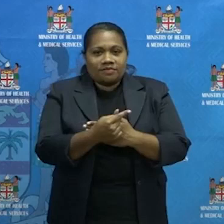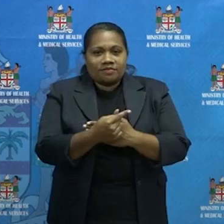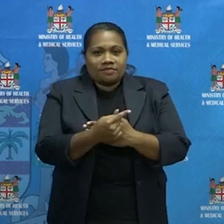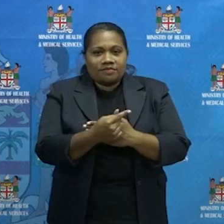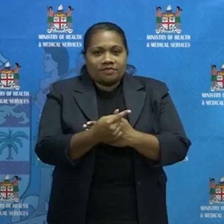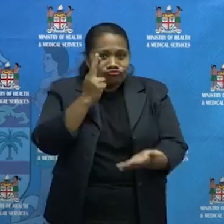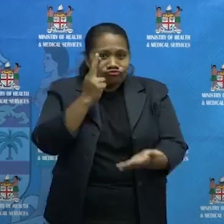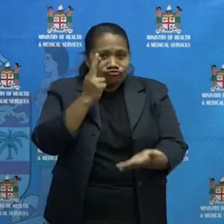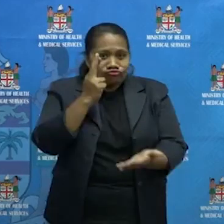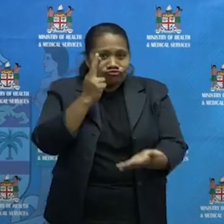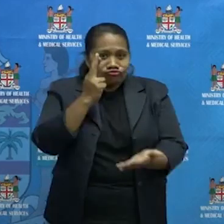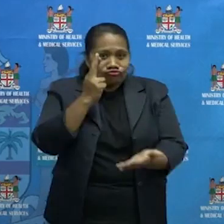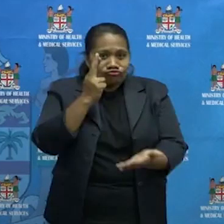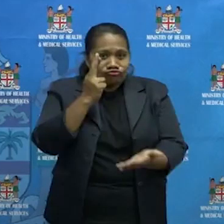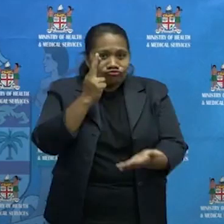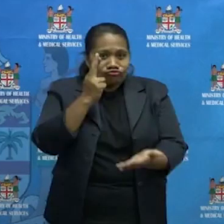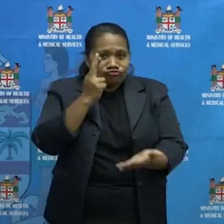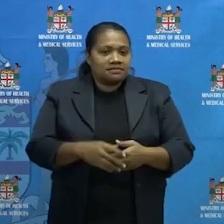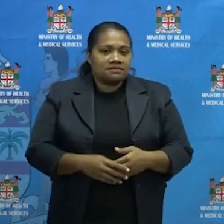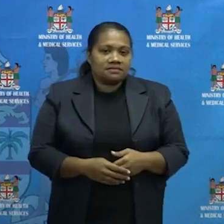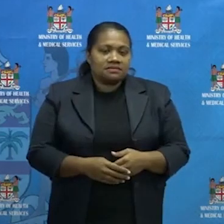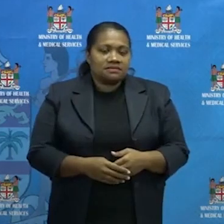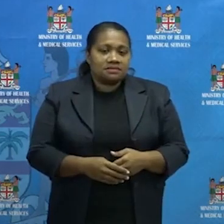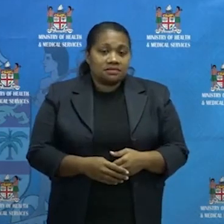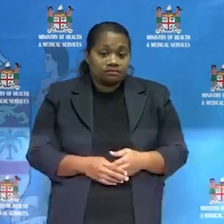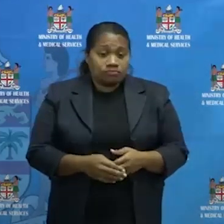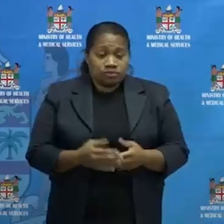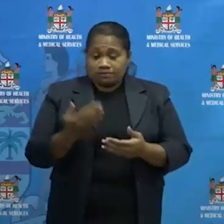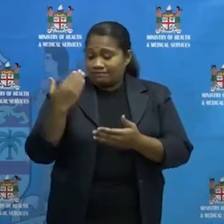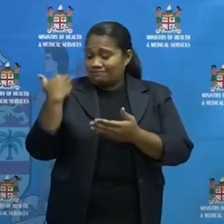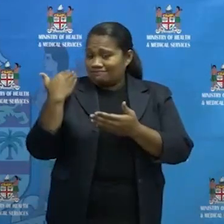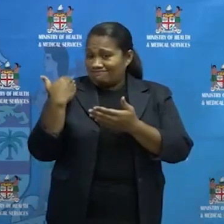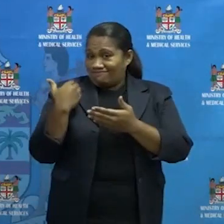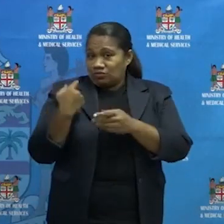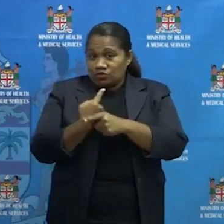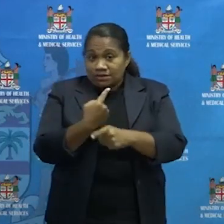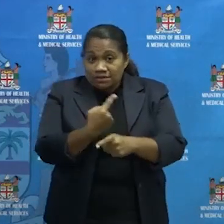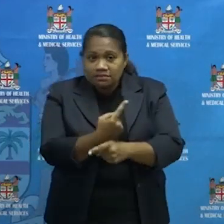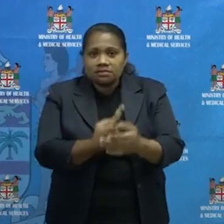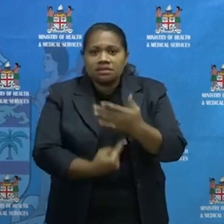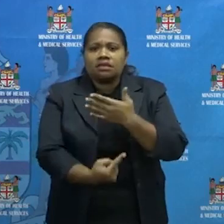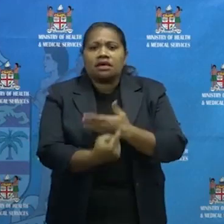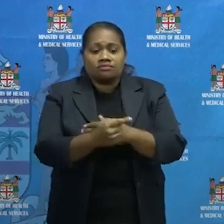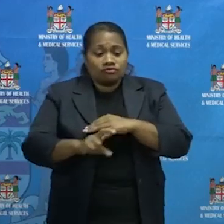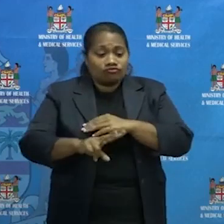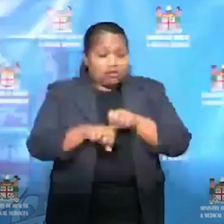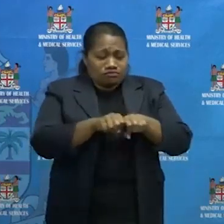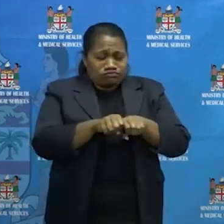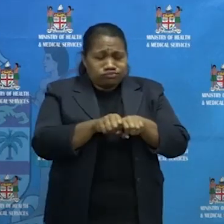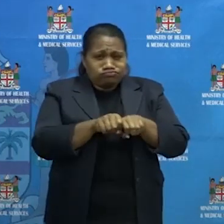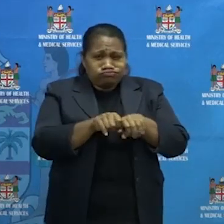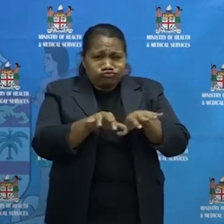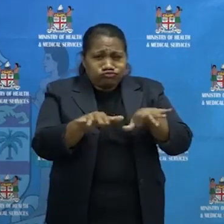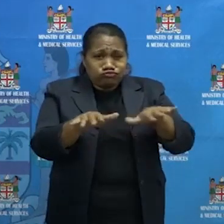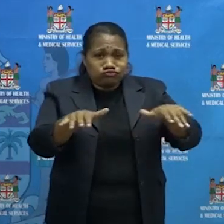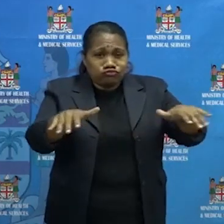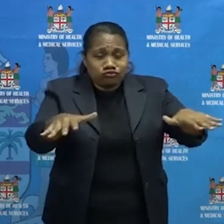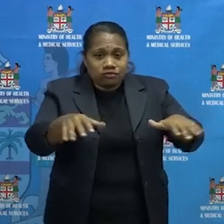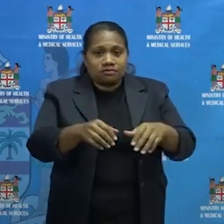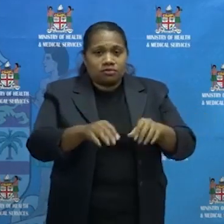In recent weeks, the virus has exploded around the world, often fueled by a more contagious